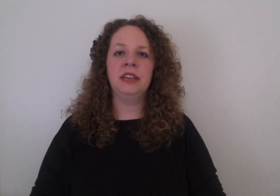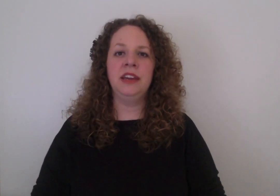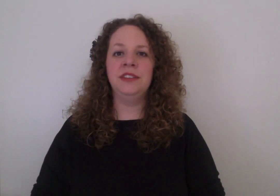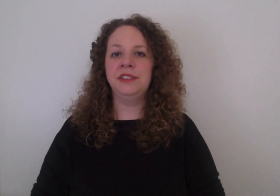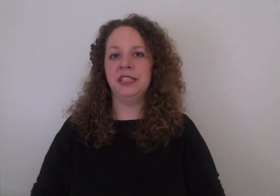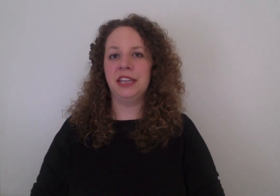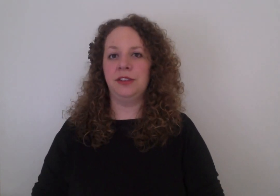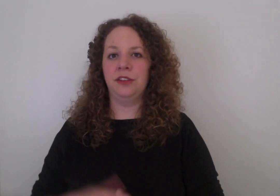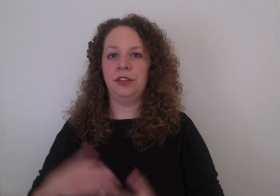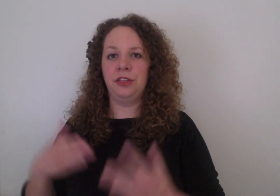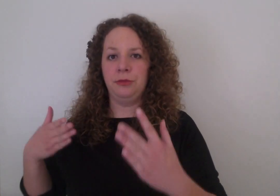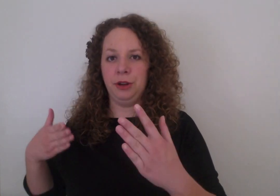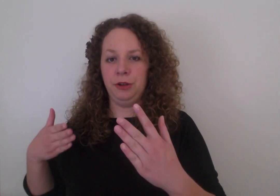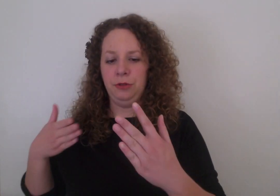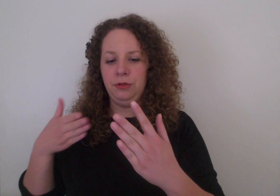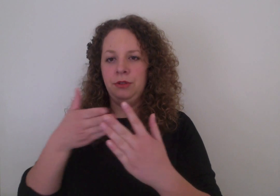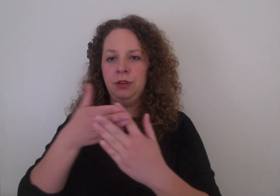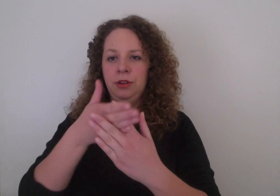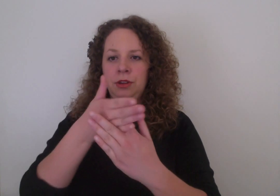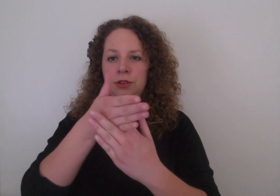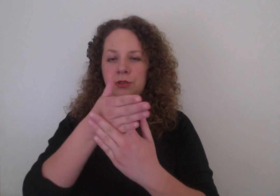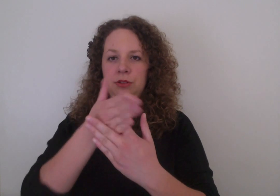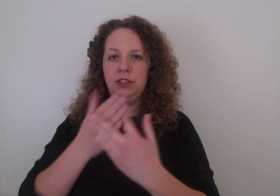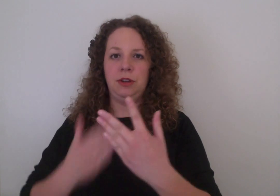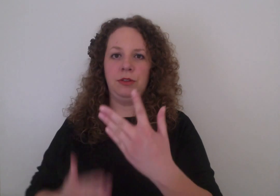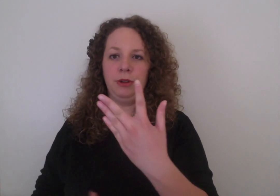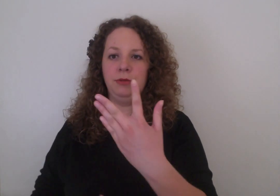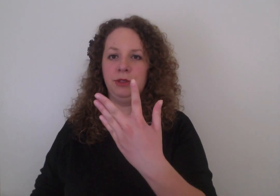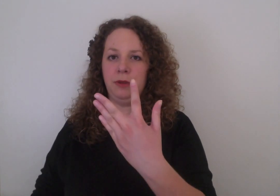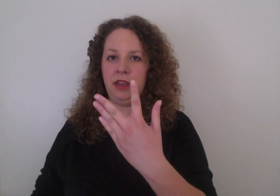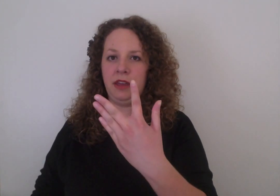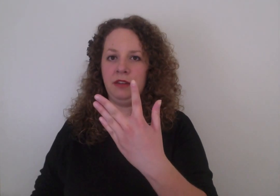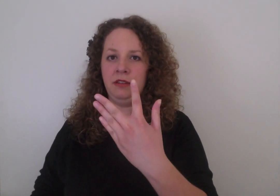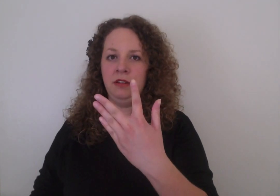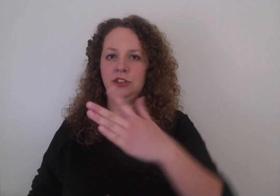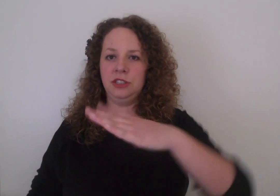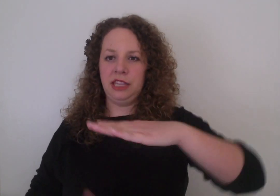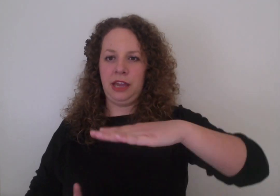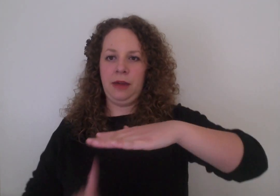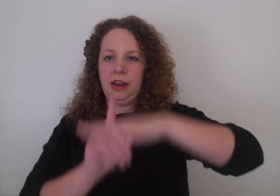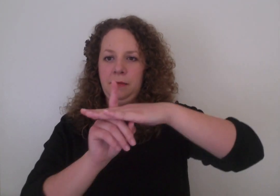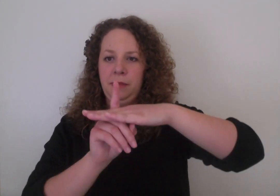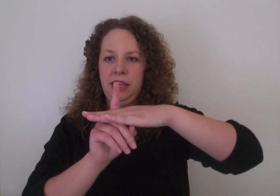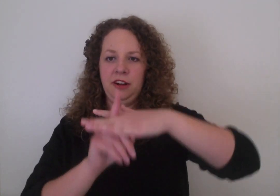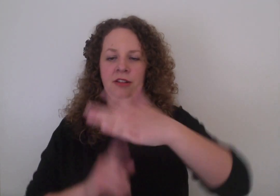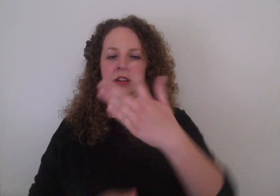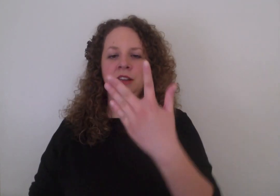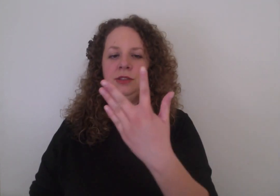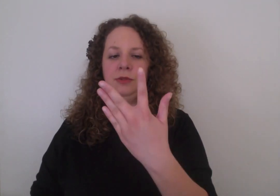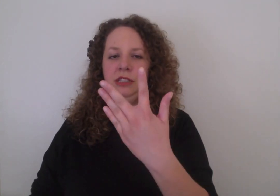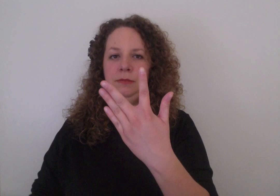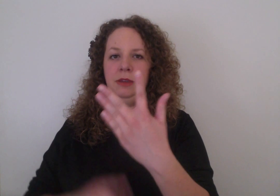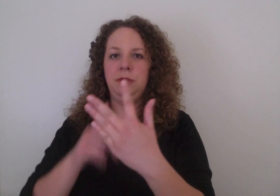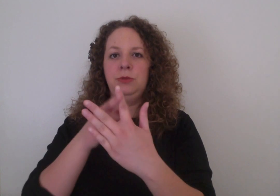Okay, then the sign through. This is going to go through. So again, just like how we had up here, it's going to be between